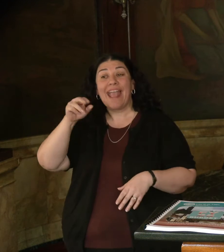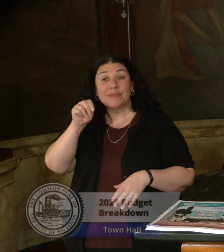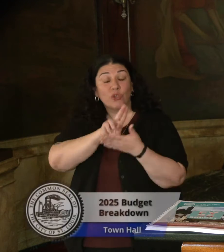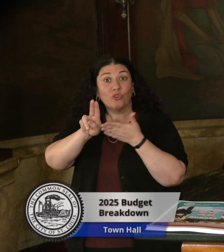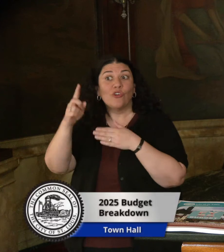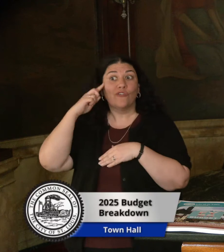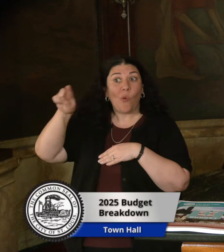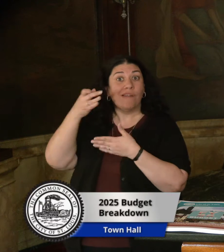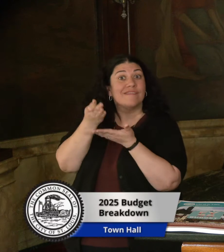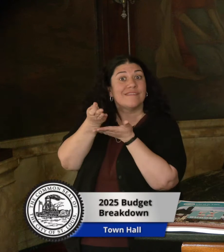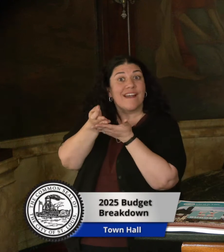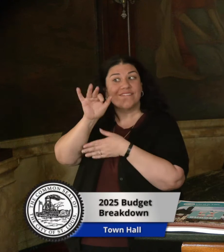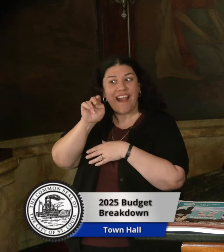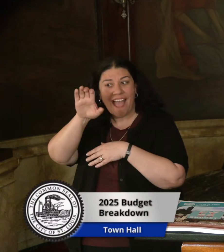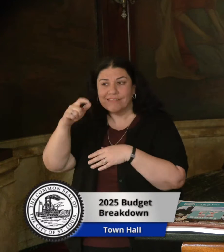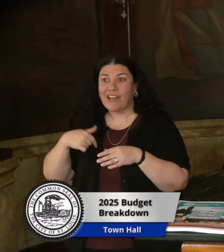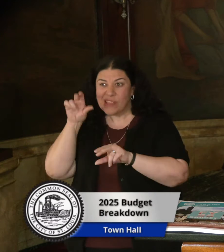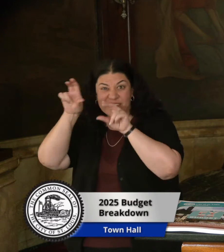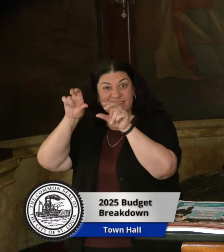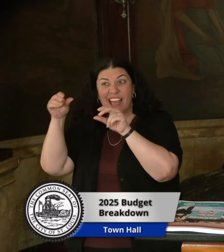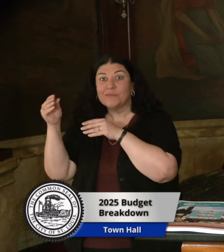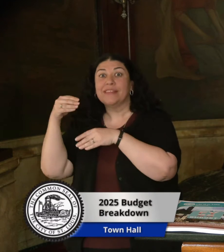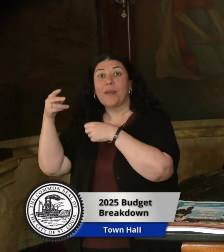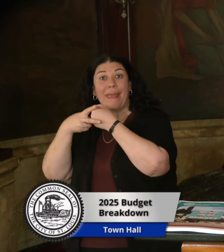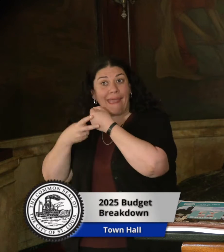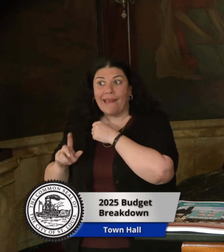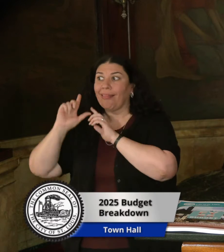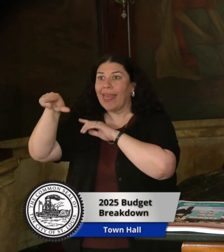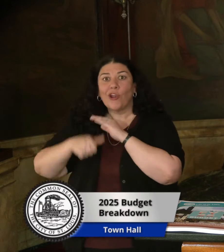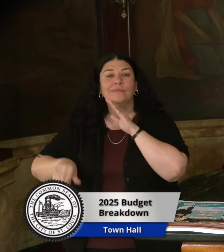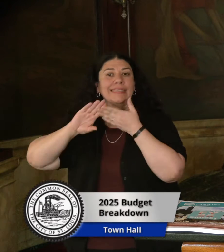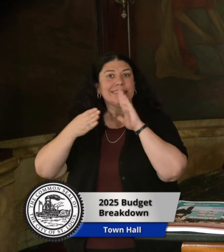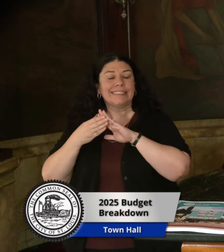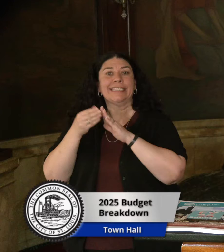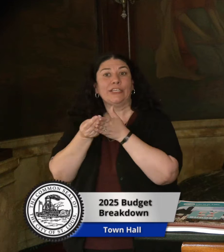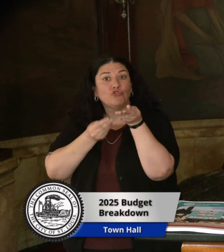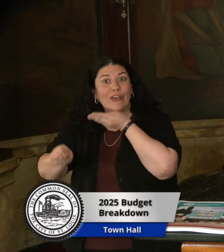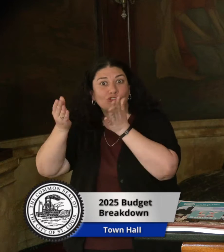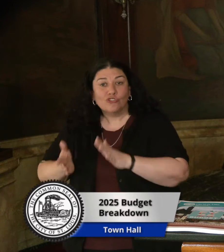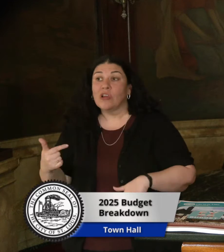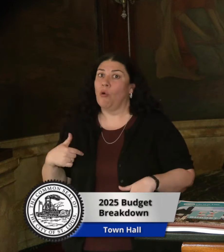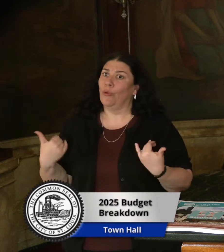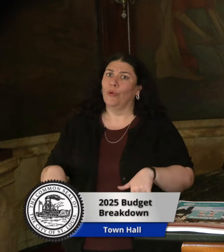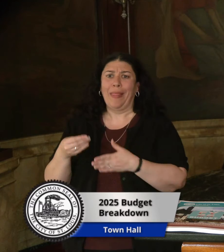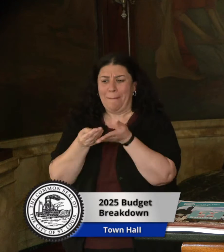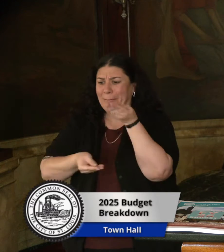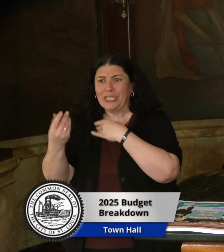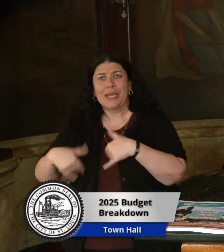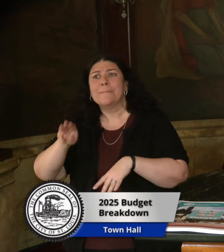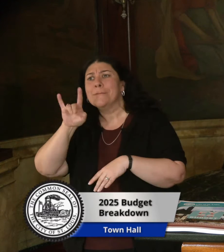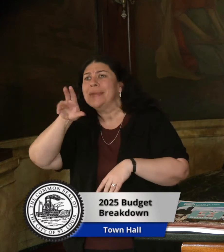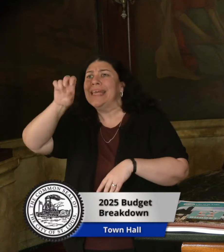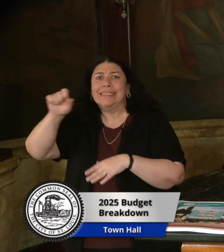University. While working in investment banking and later as city treasurer, I managed a budget of millions of dollars,